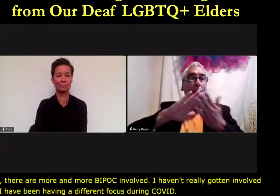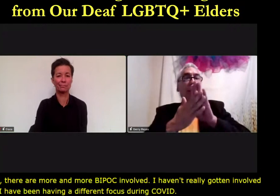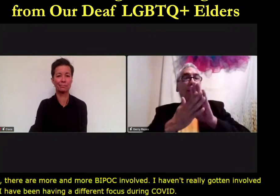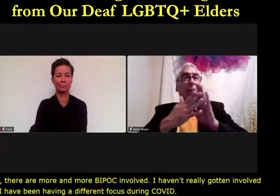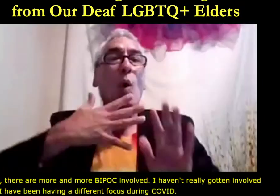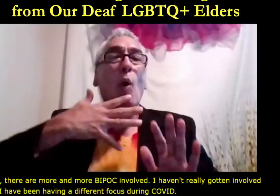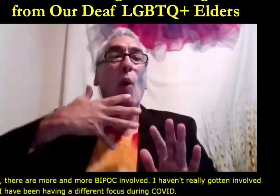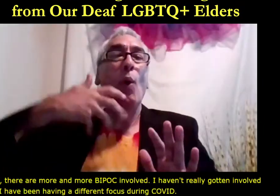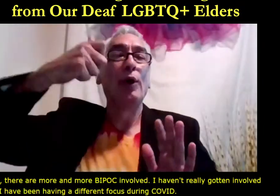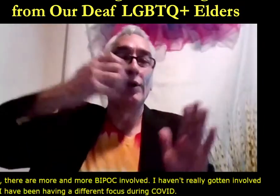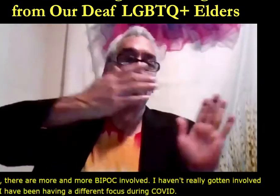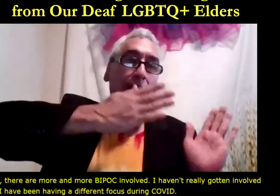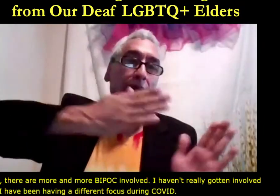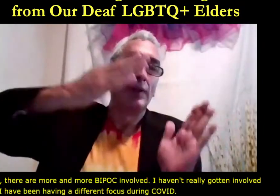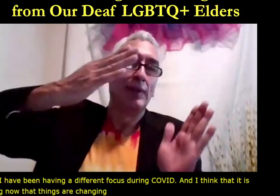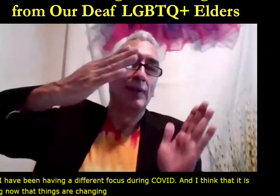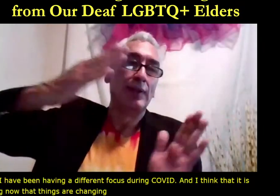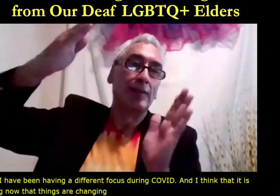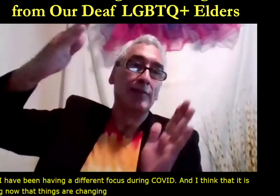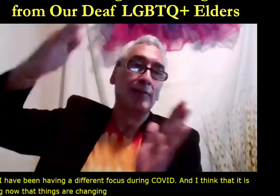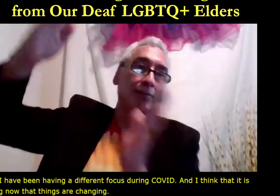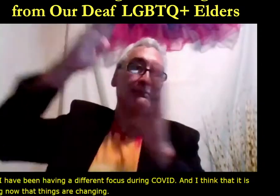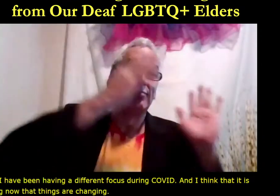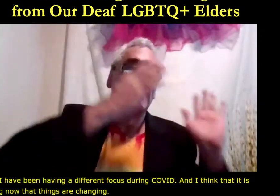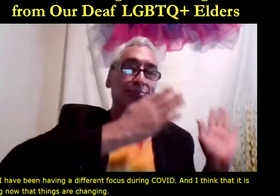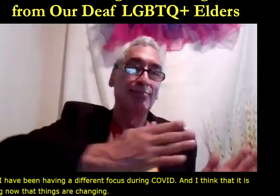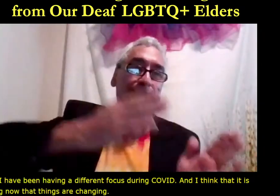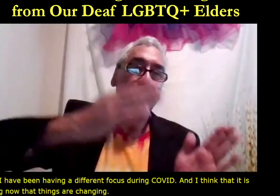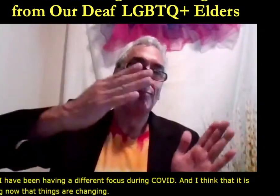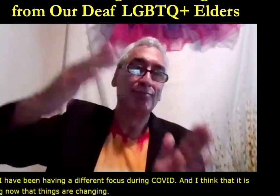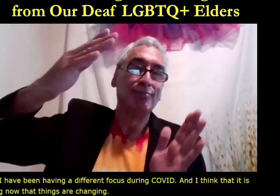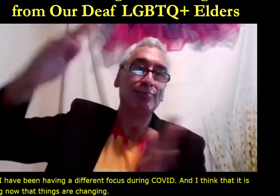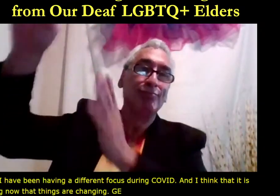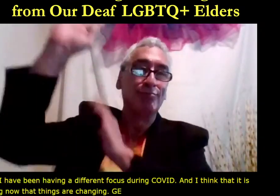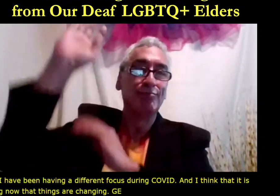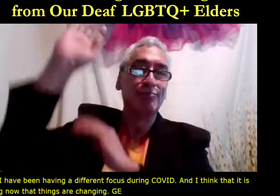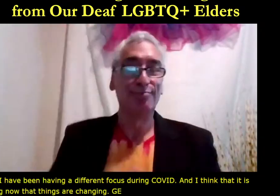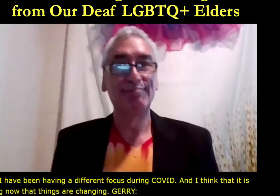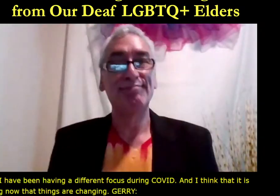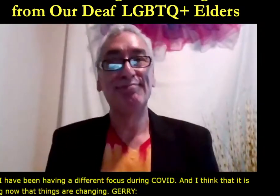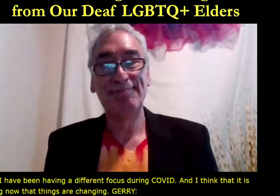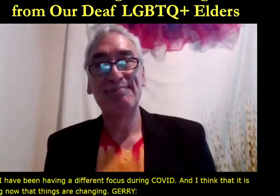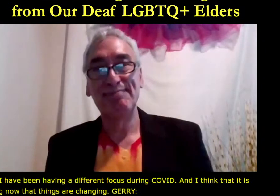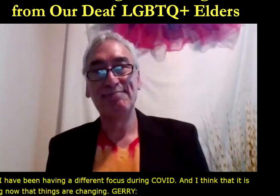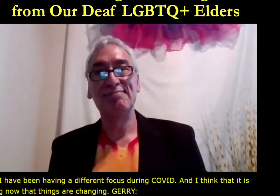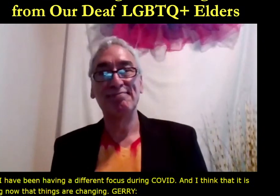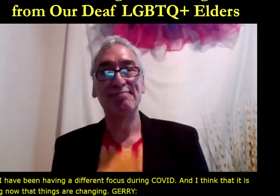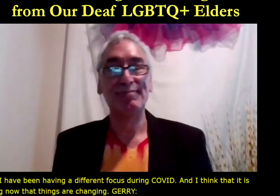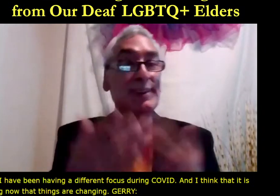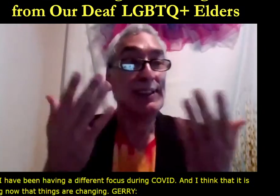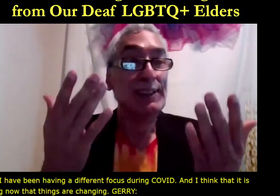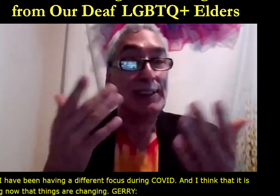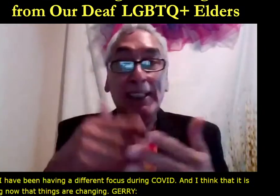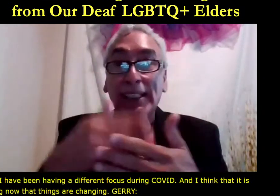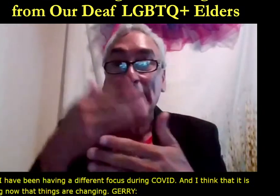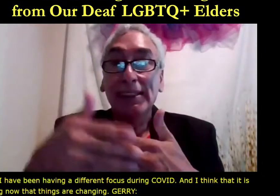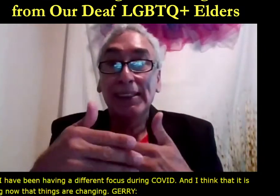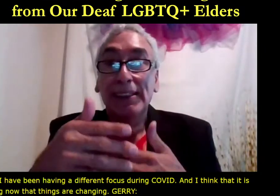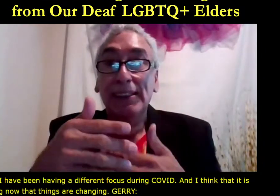to stay you know stay um running and so the next generation